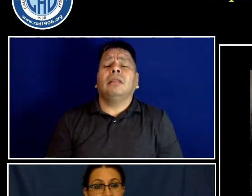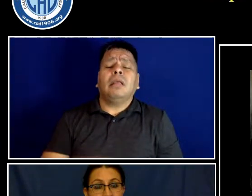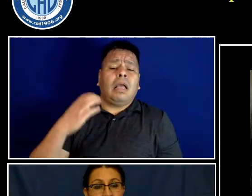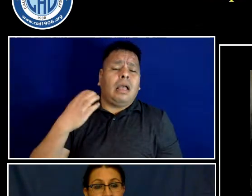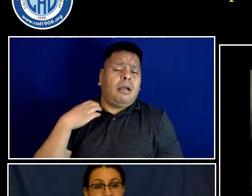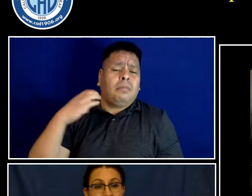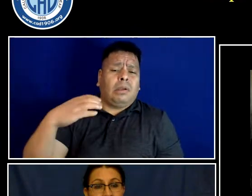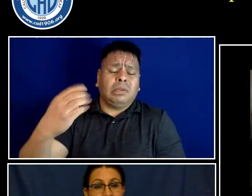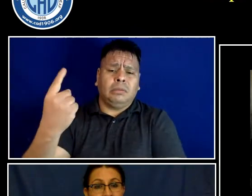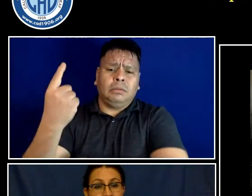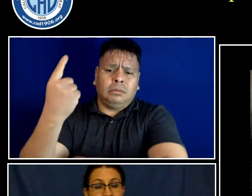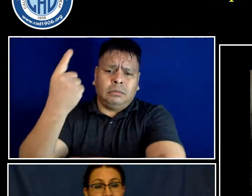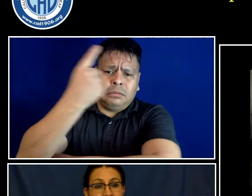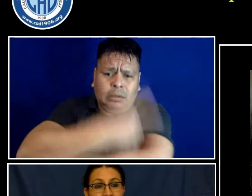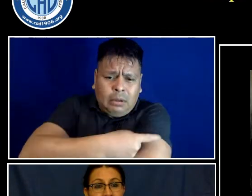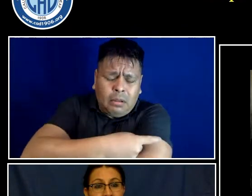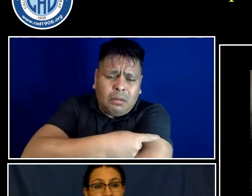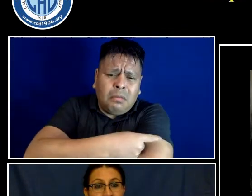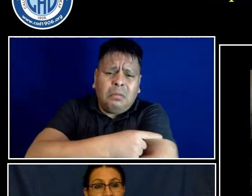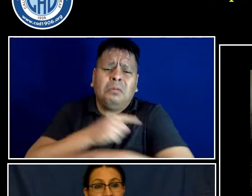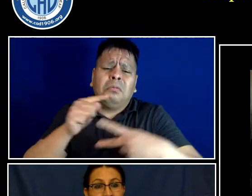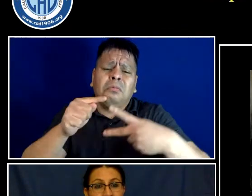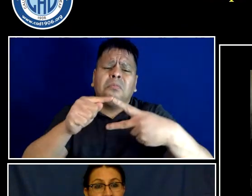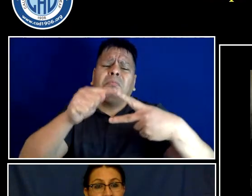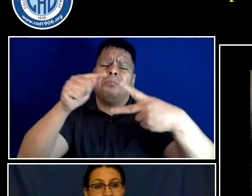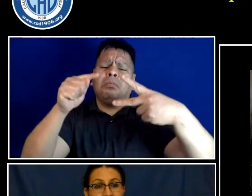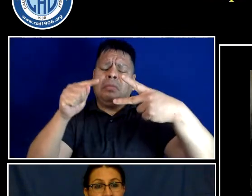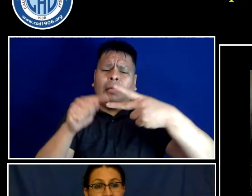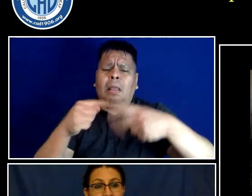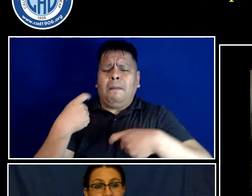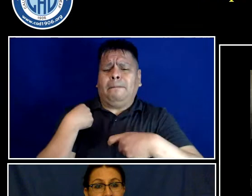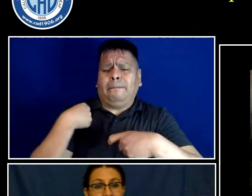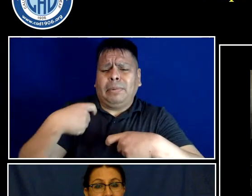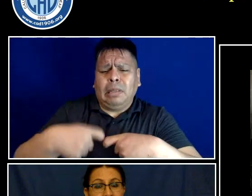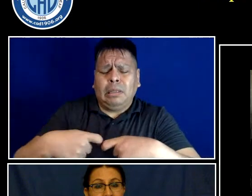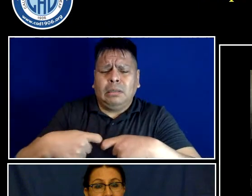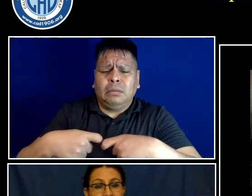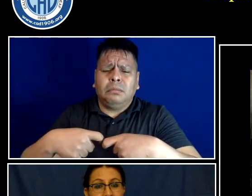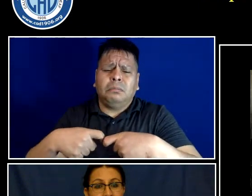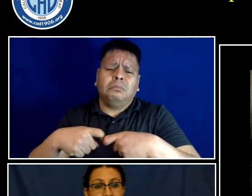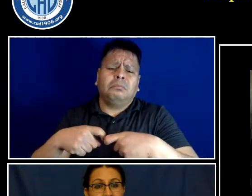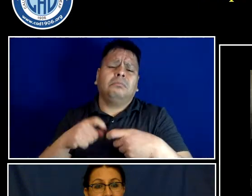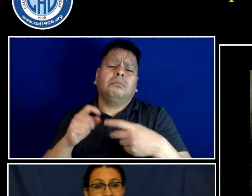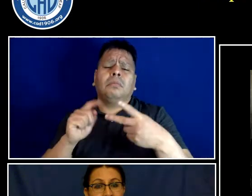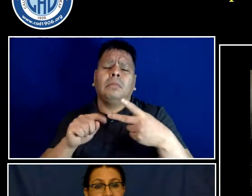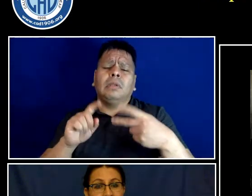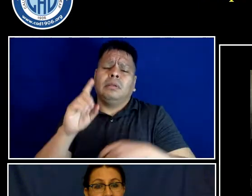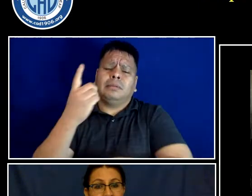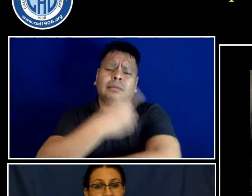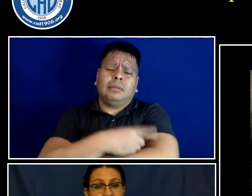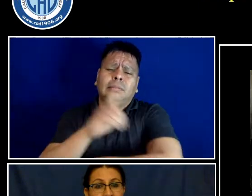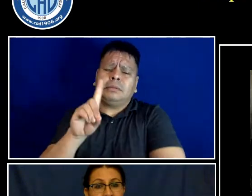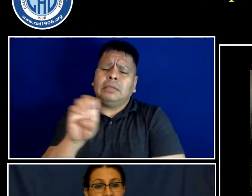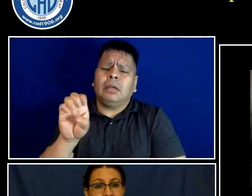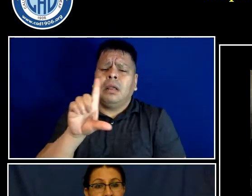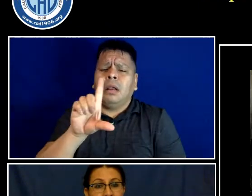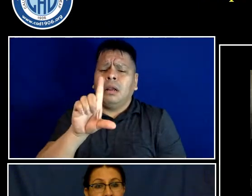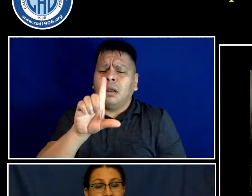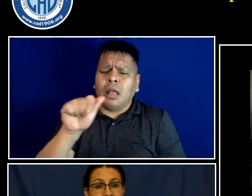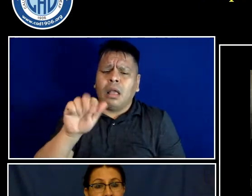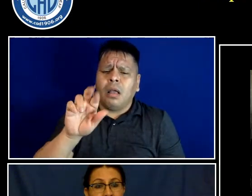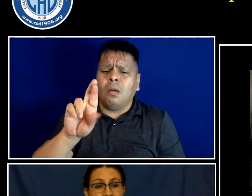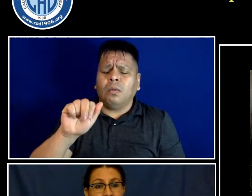Columbus, just for the sake of this presentation. Okay, so Christopher Columbus Day. And we have